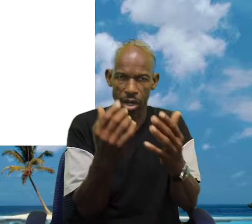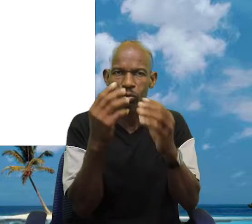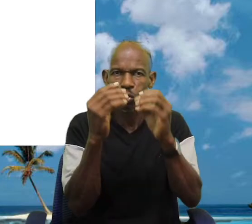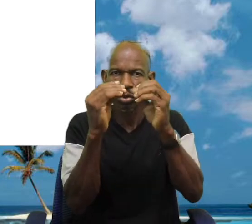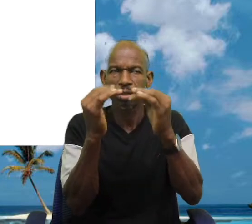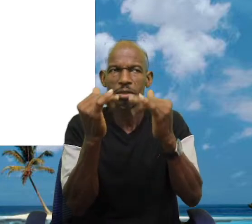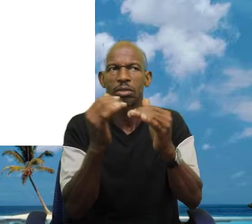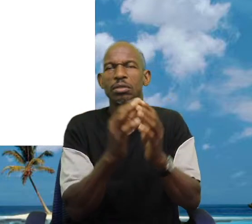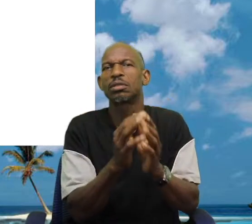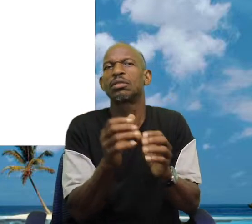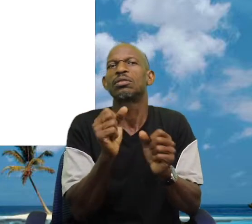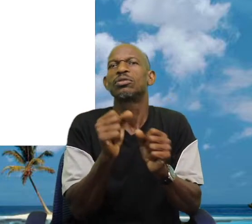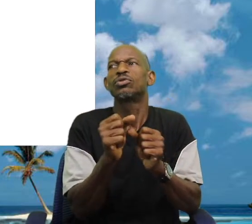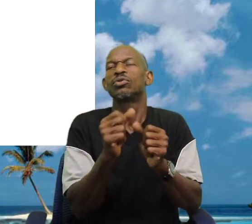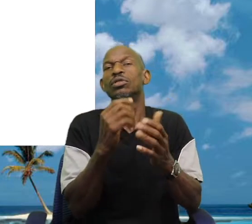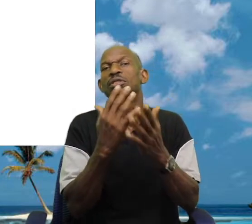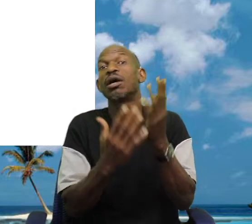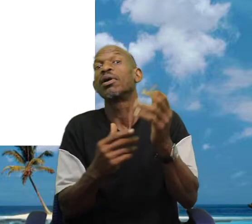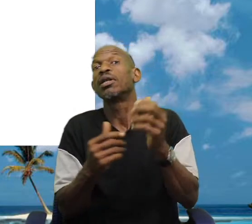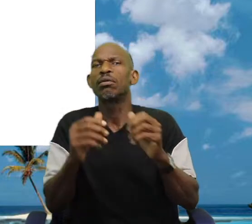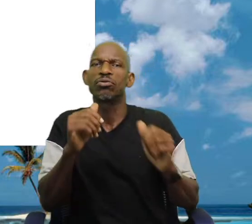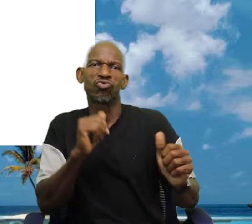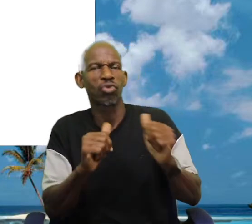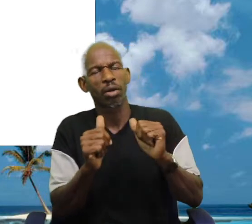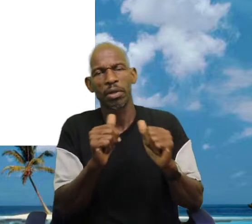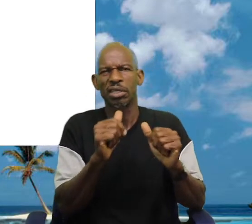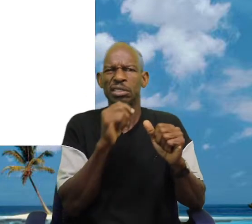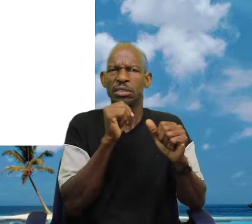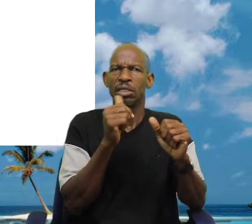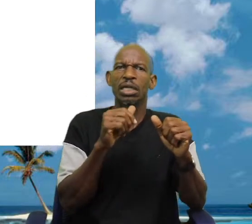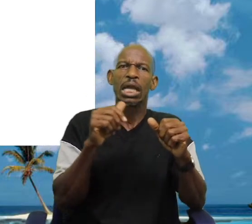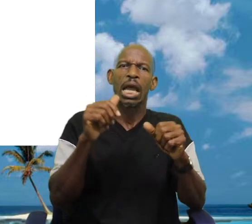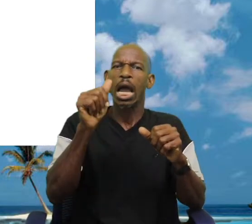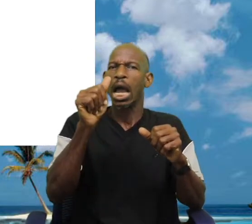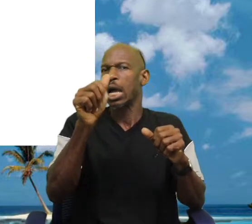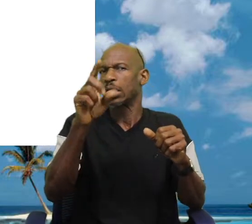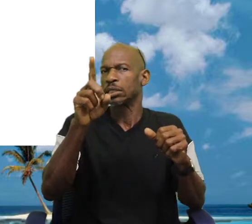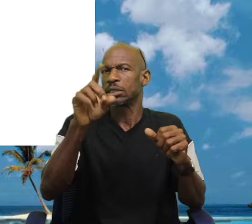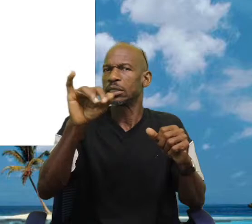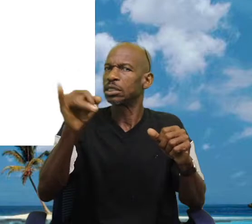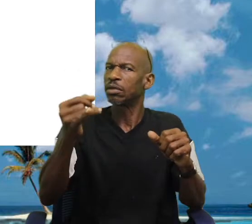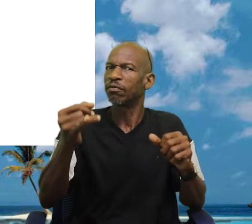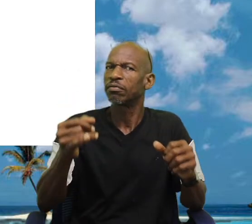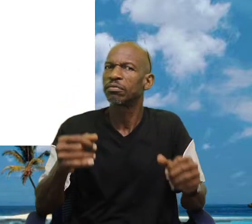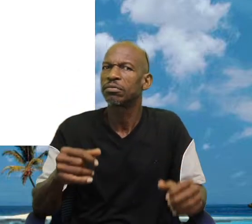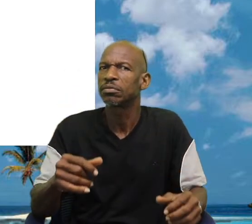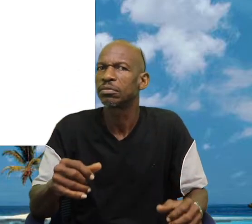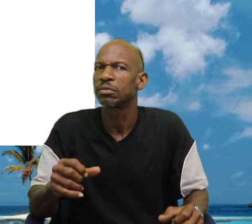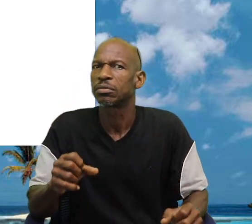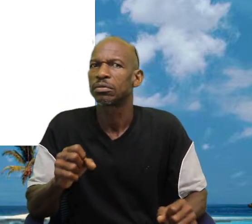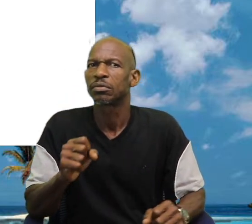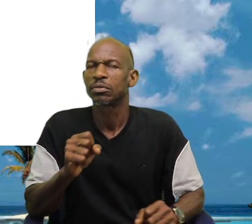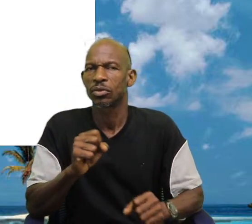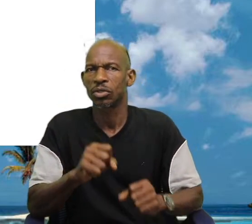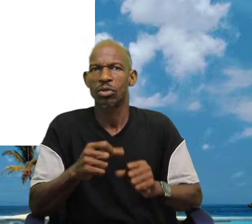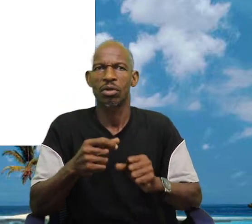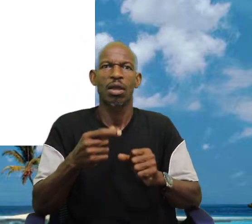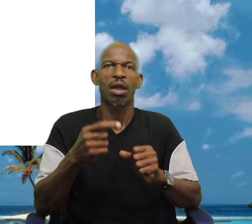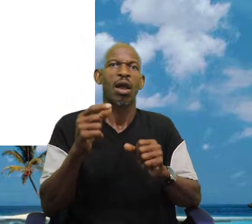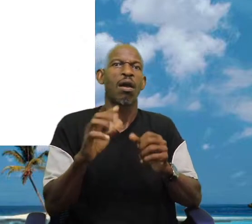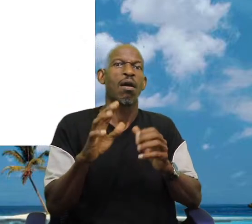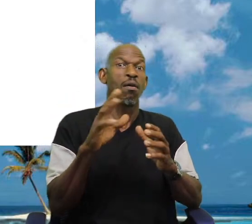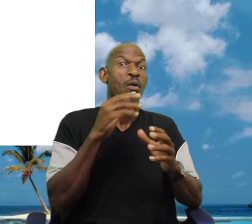not really adjectives. So for my home lesson, when some people